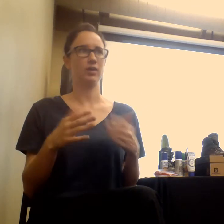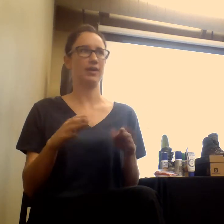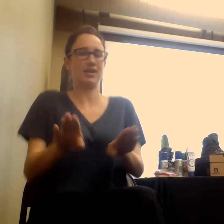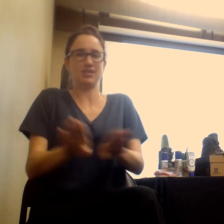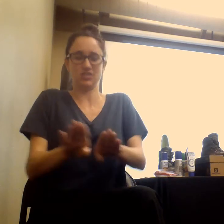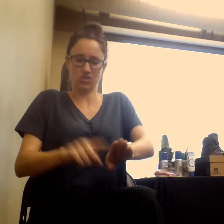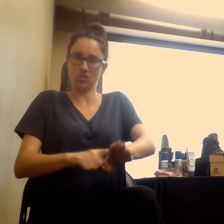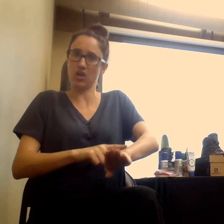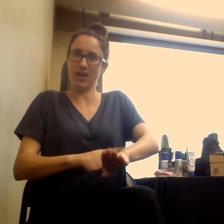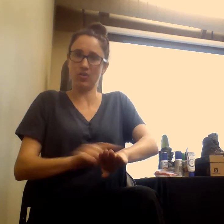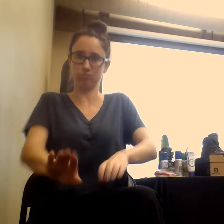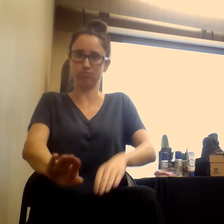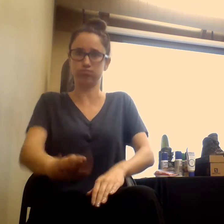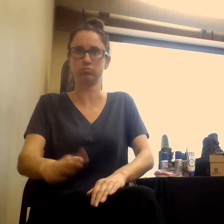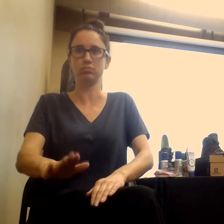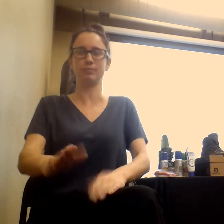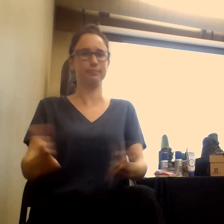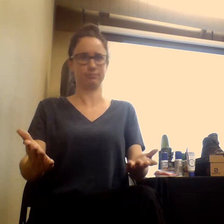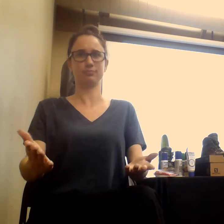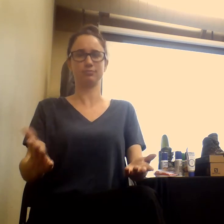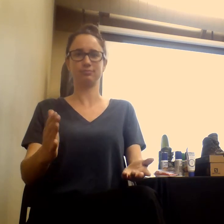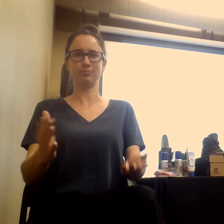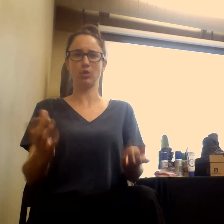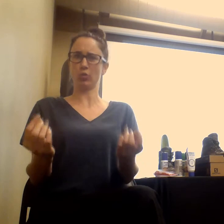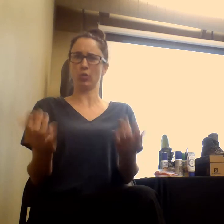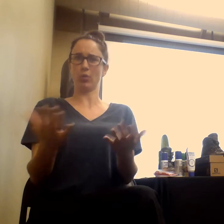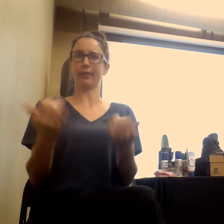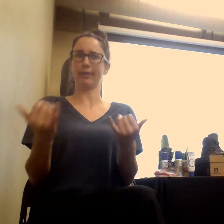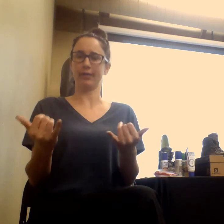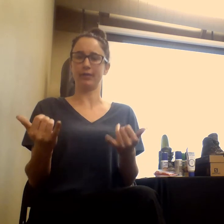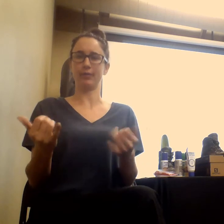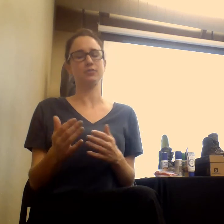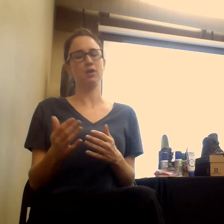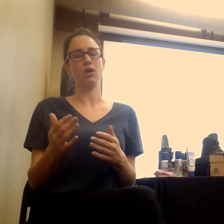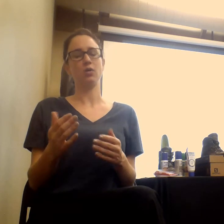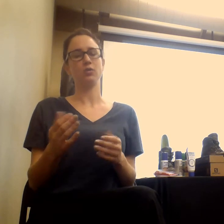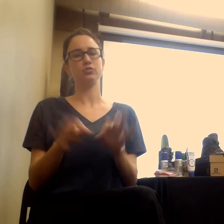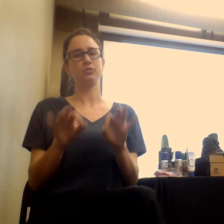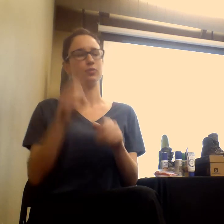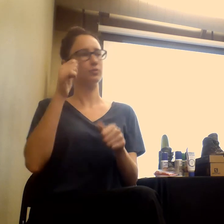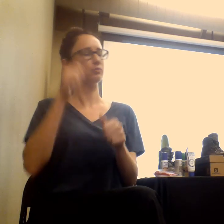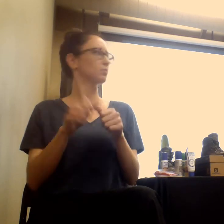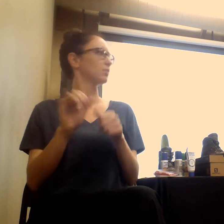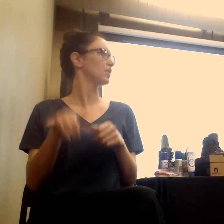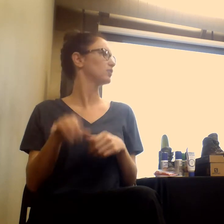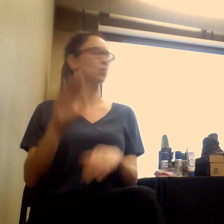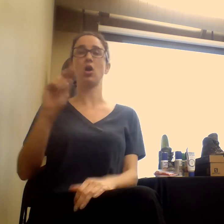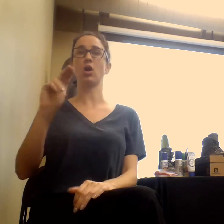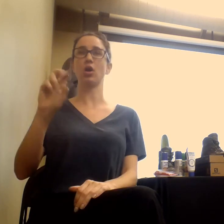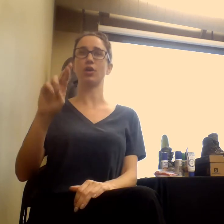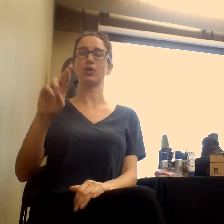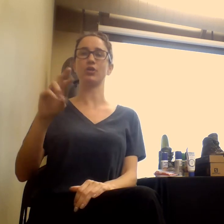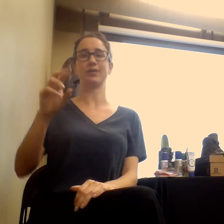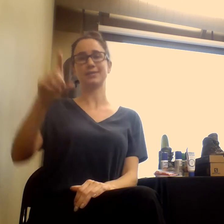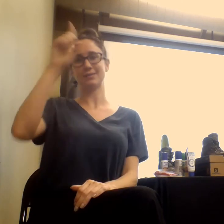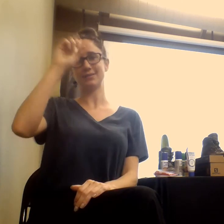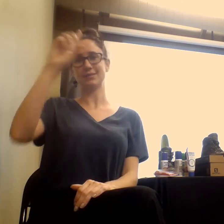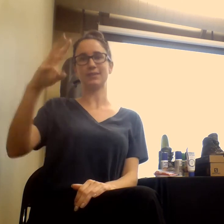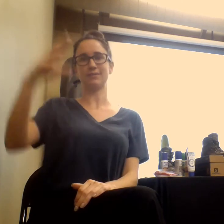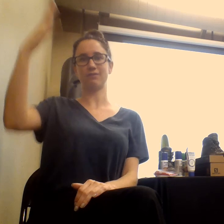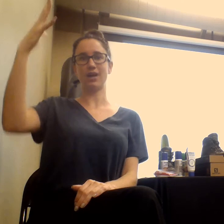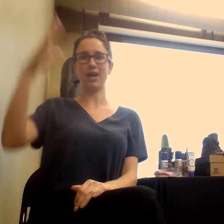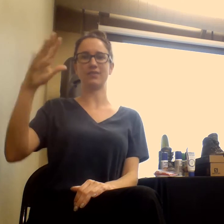Ankle. What are you going to do then? So Connor's also 6'5" and 23. So maybe